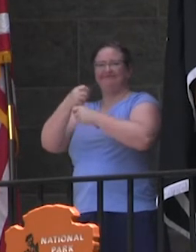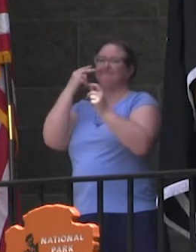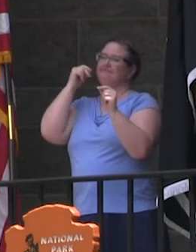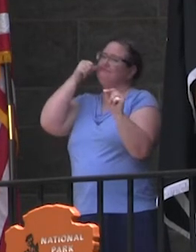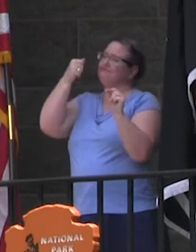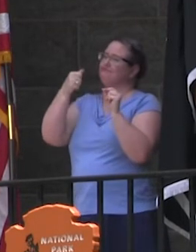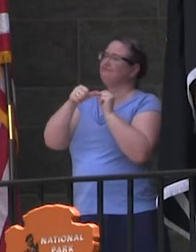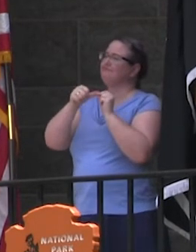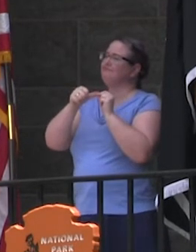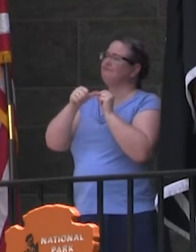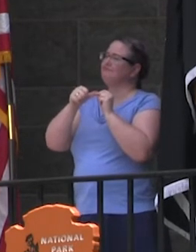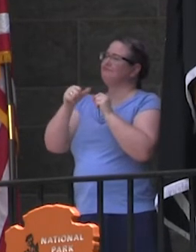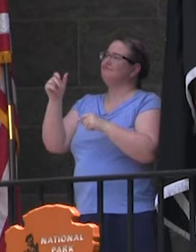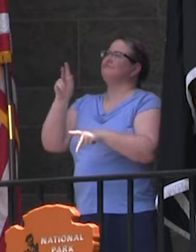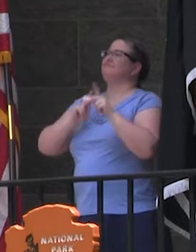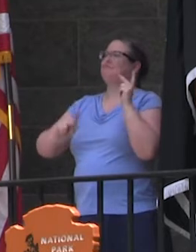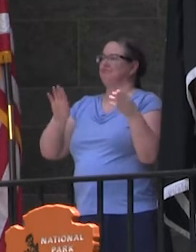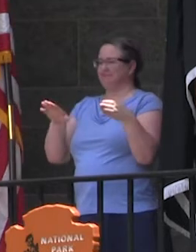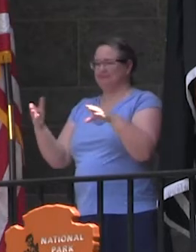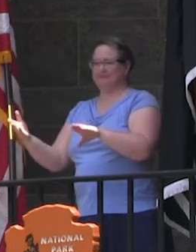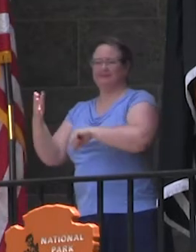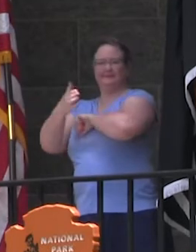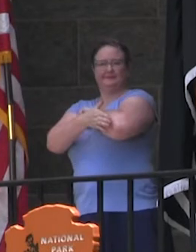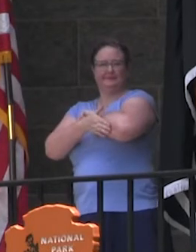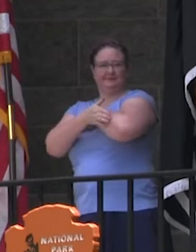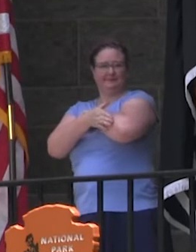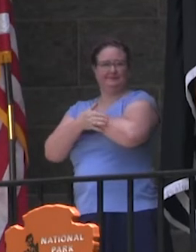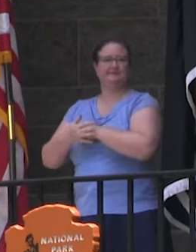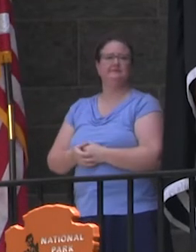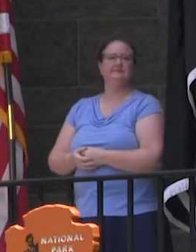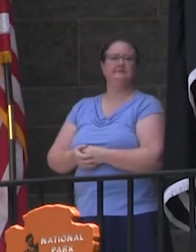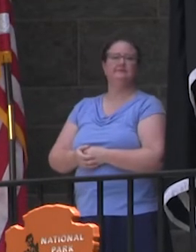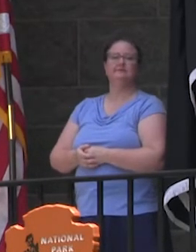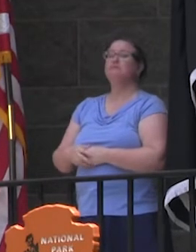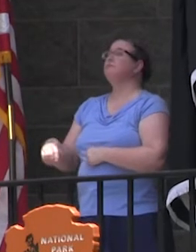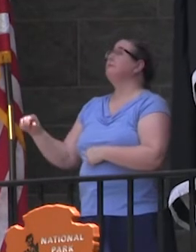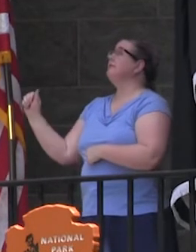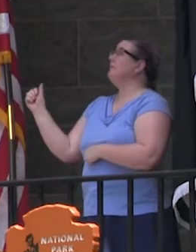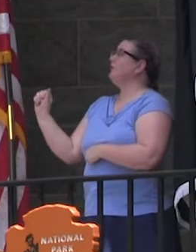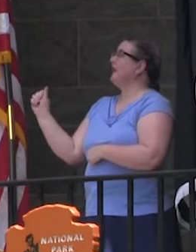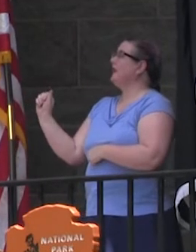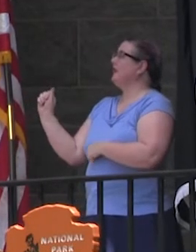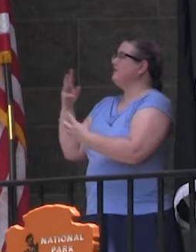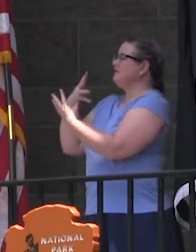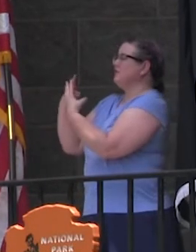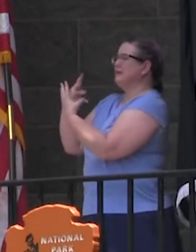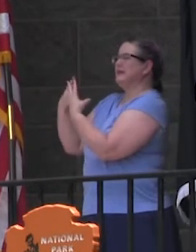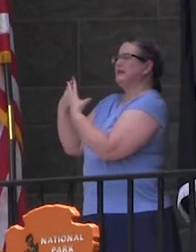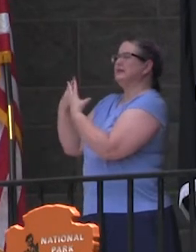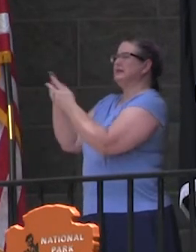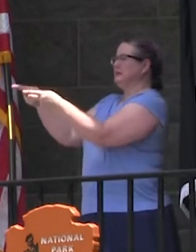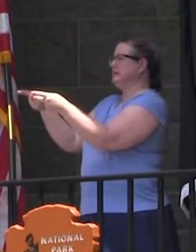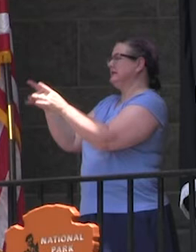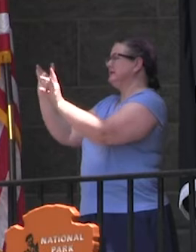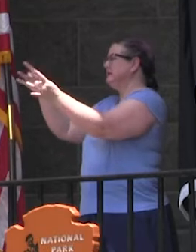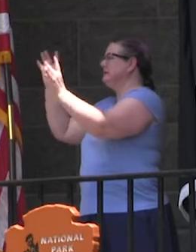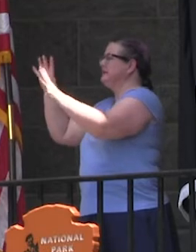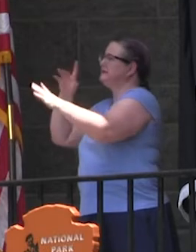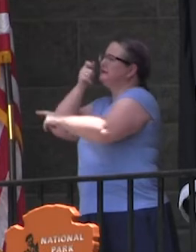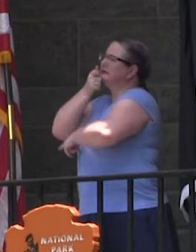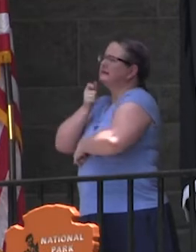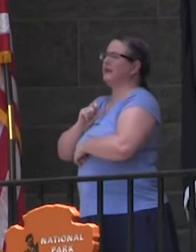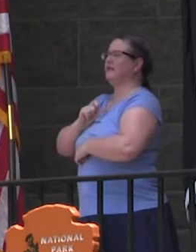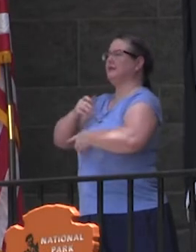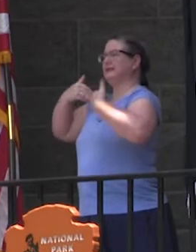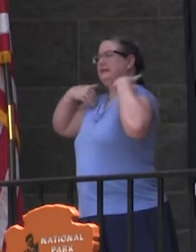remember our fallen with their time and talent. The site of Andersonville Prison was a place of suffering and sacrifice during